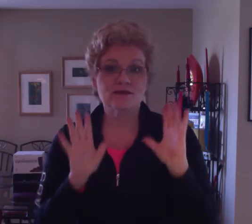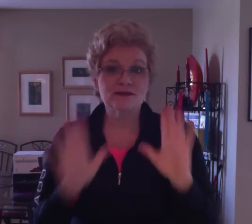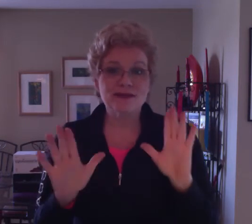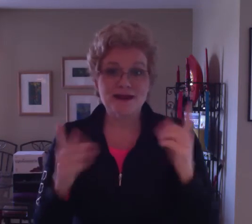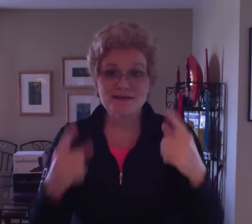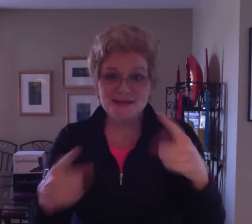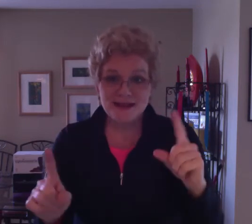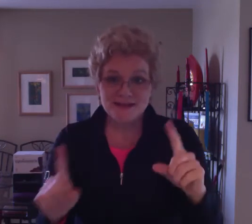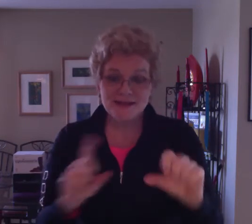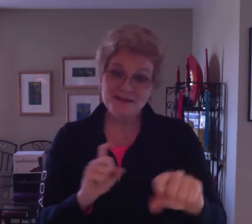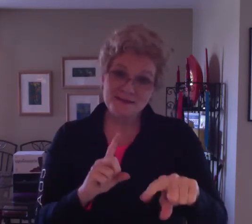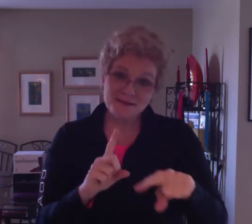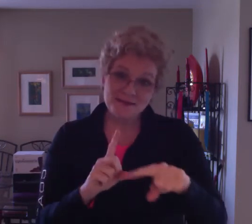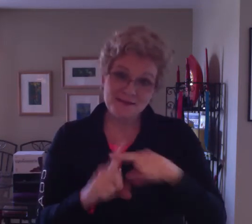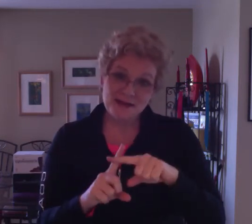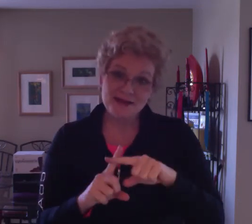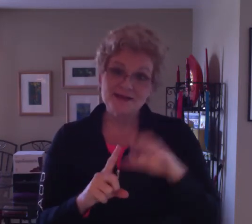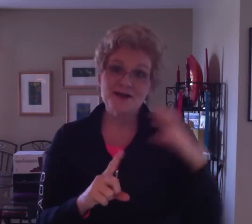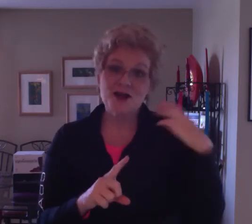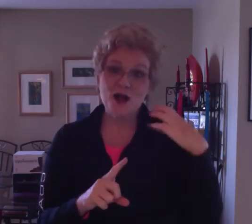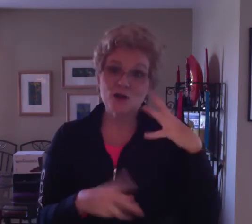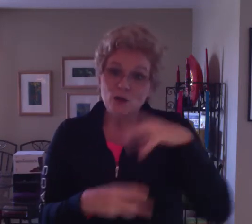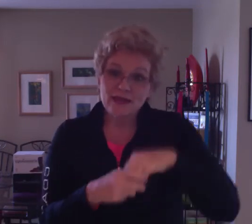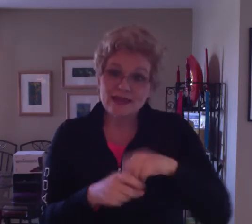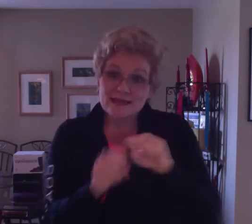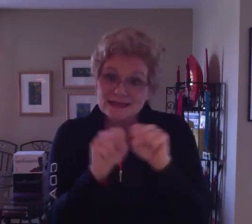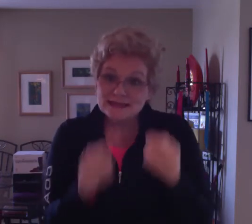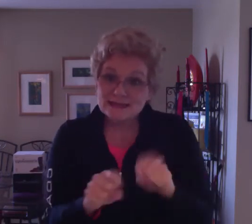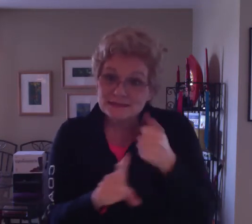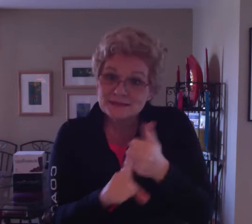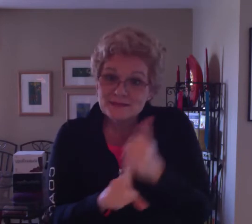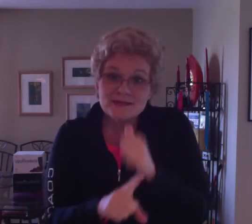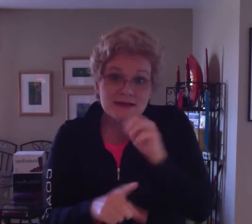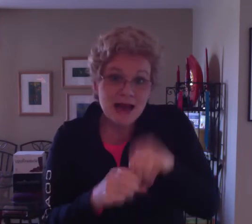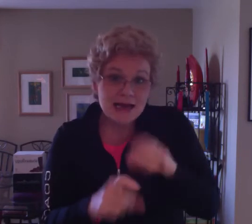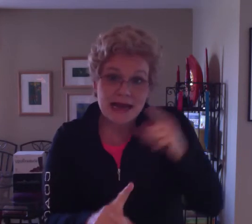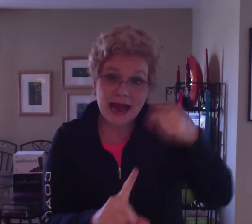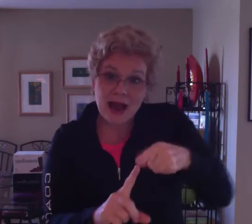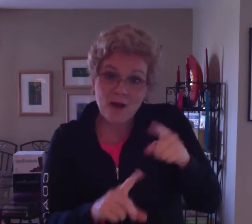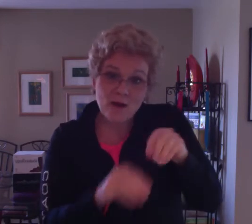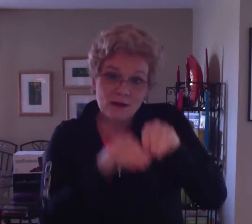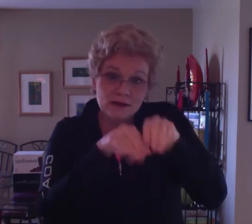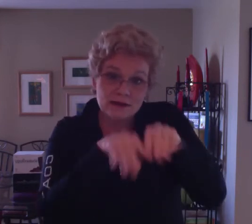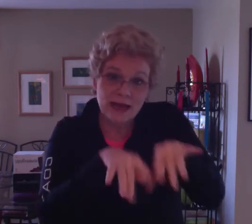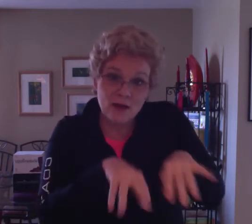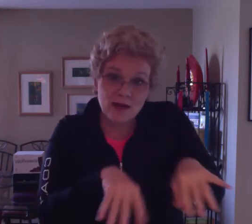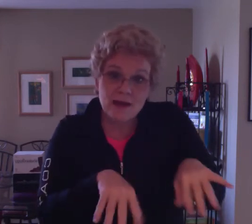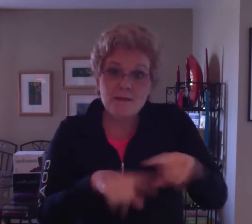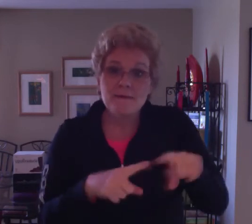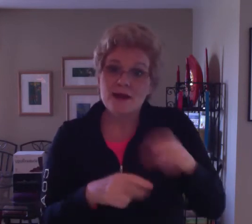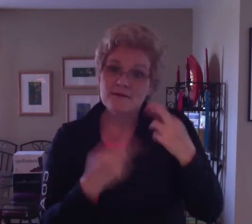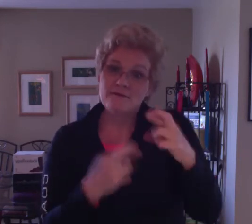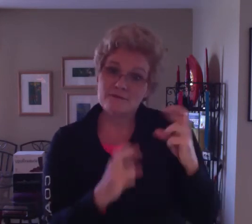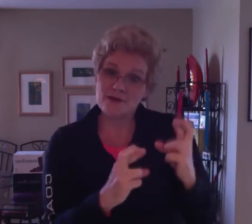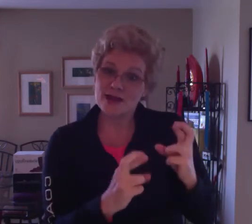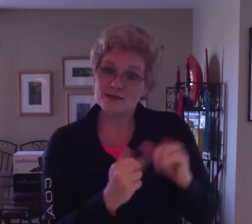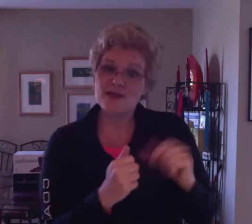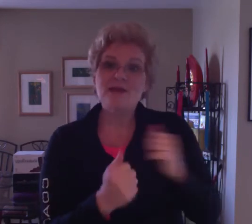to coaches within the system that maybe are not in our particular downline, but that I'm good friends with that love to come and talk on calls.